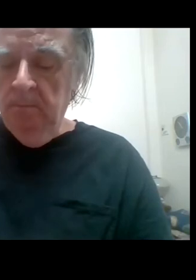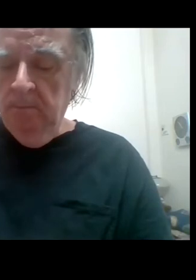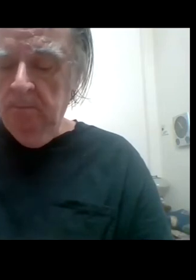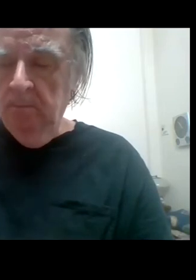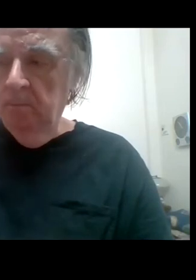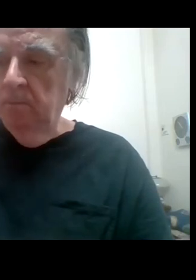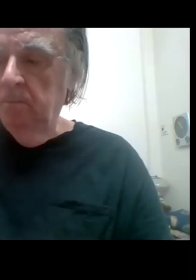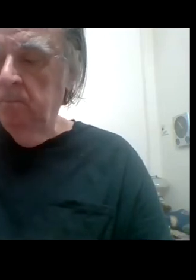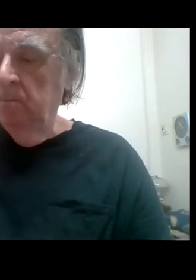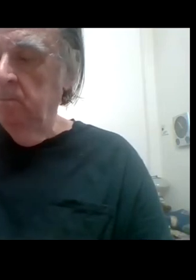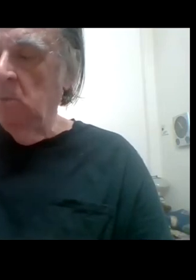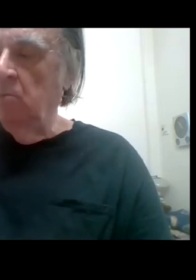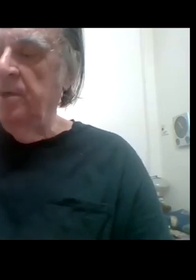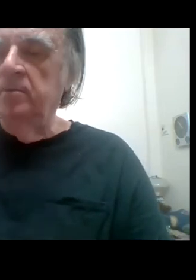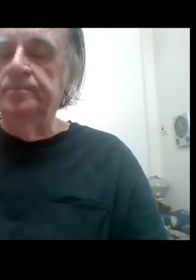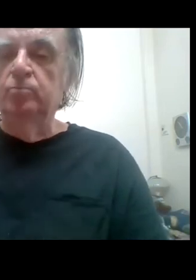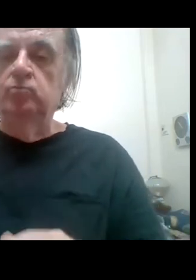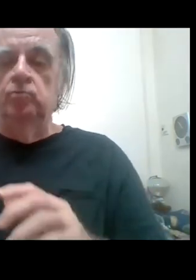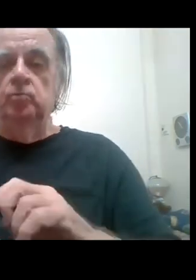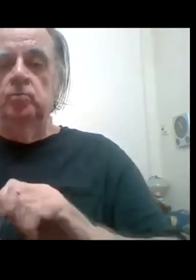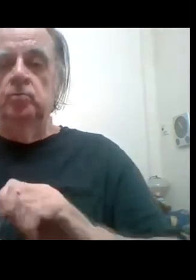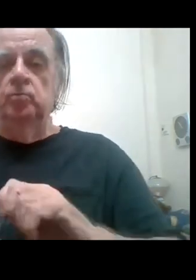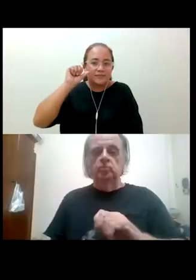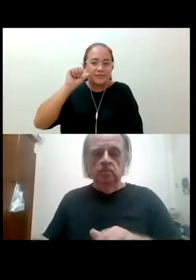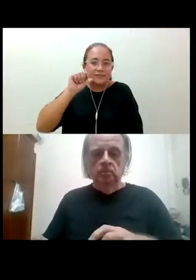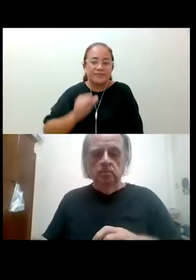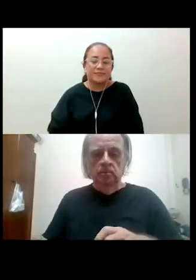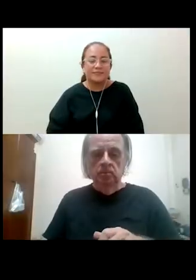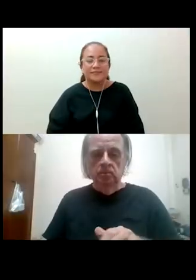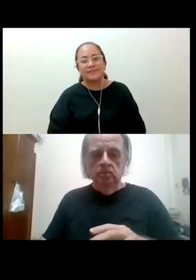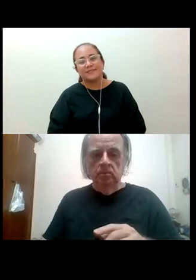One moment, sir. No problem.